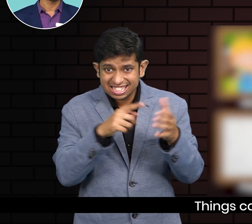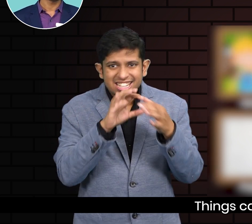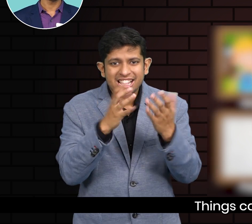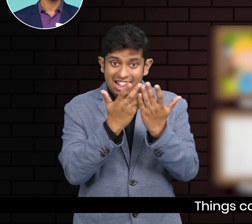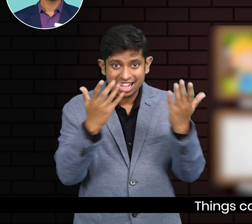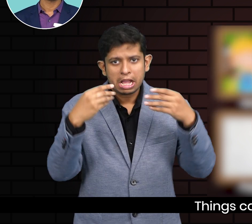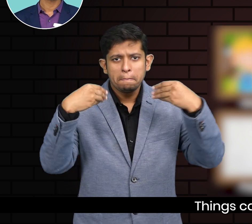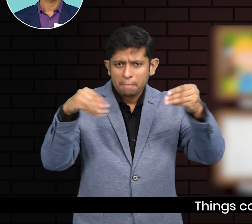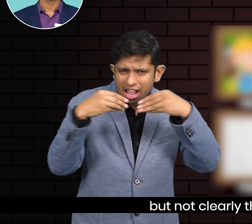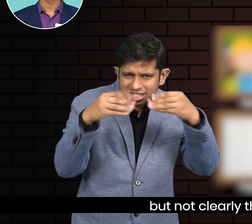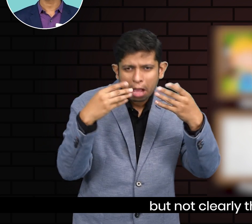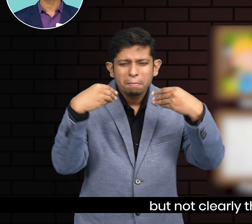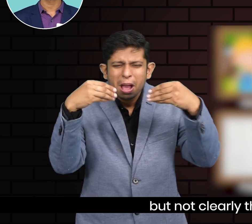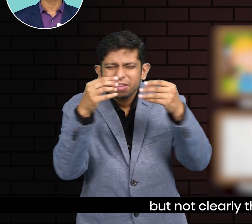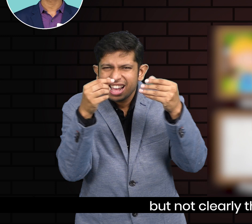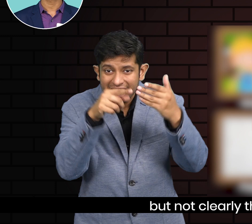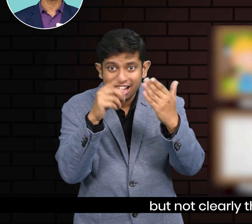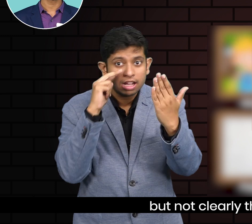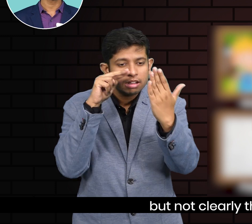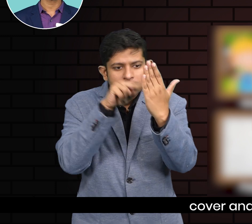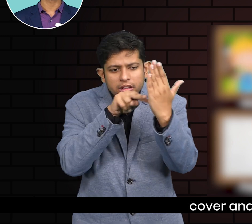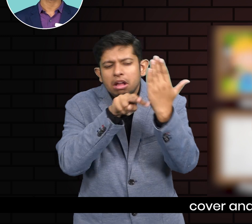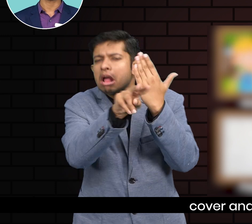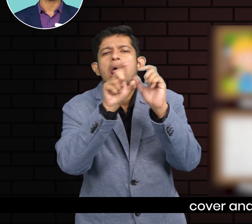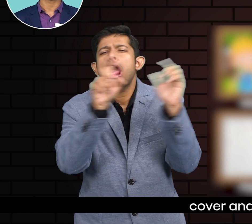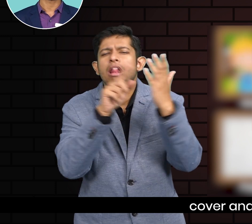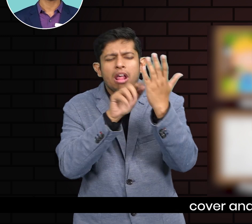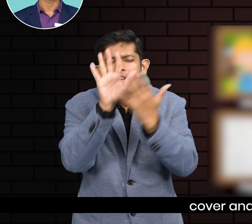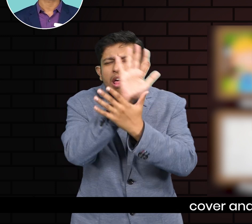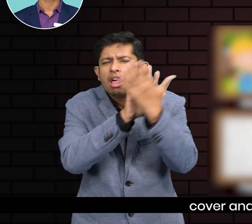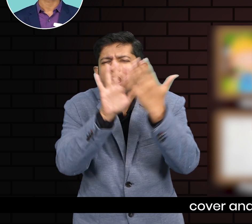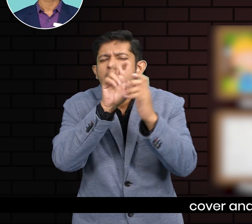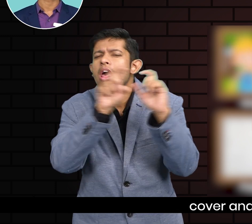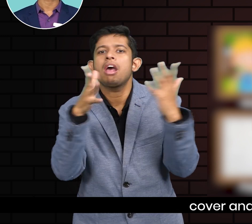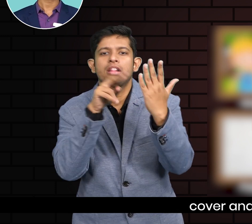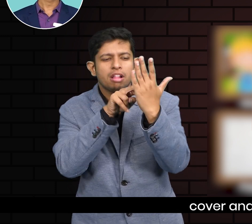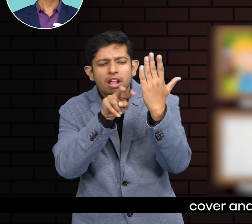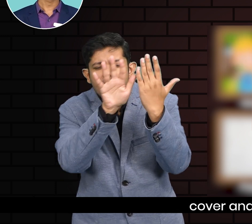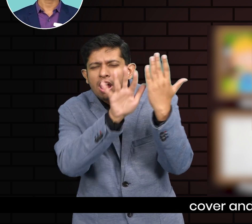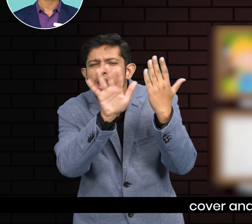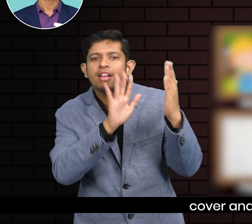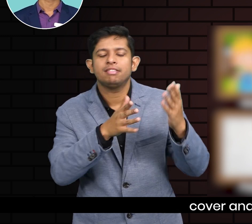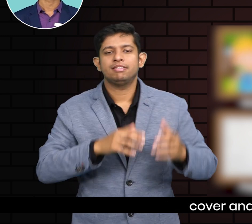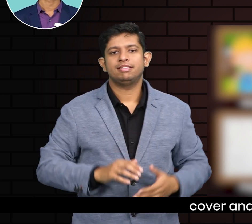Things can be seen but not clearly through polythene cover and oily paper.